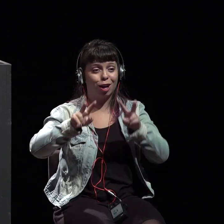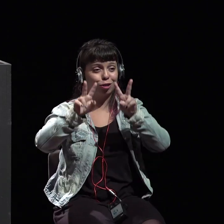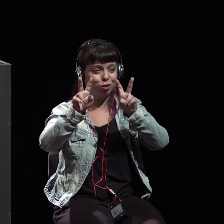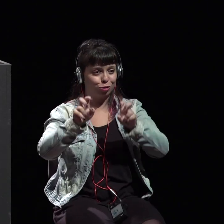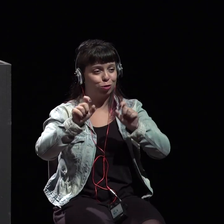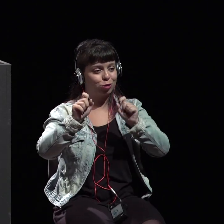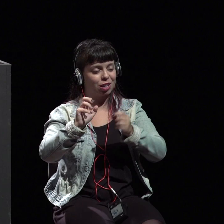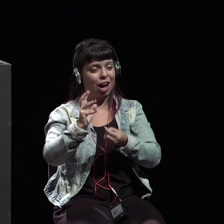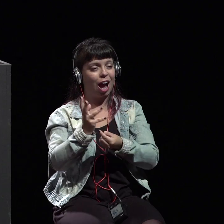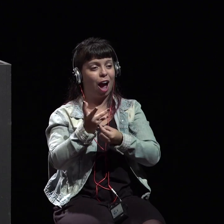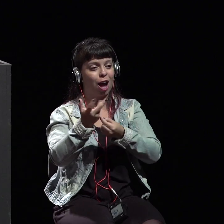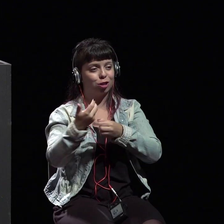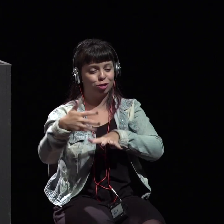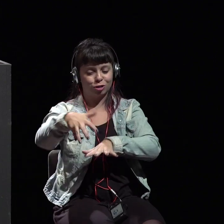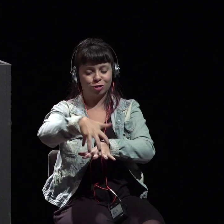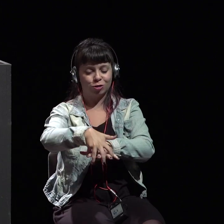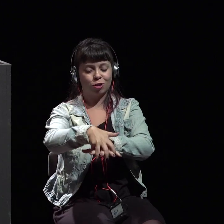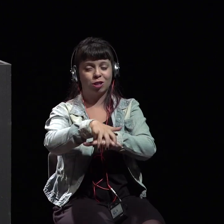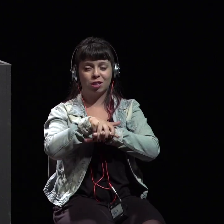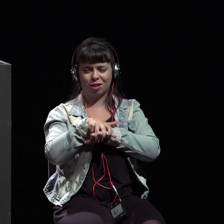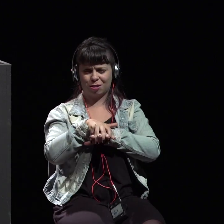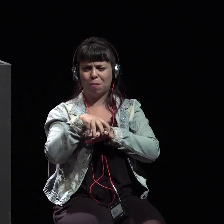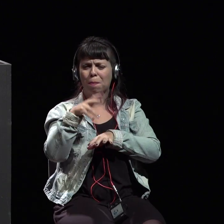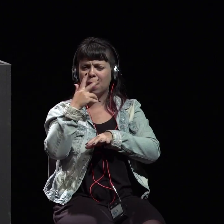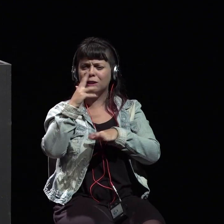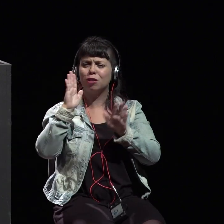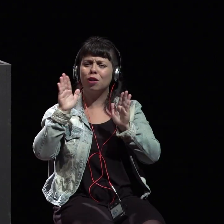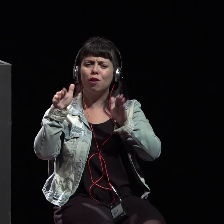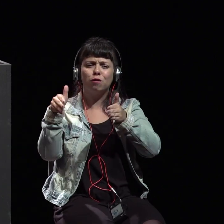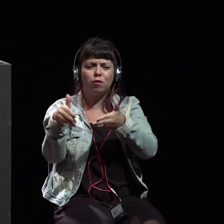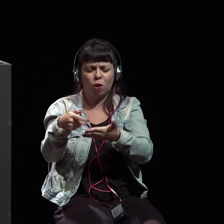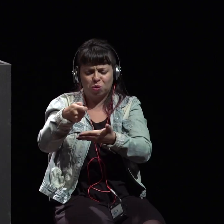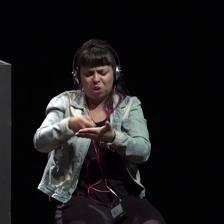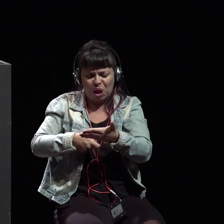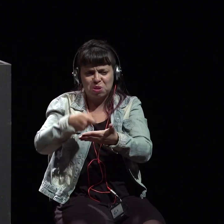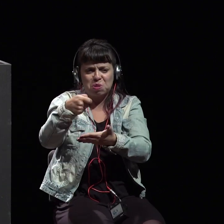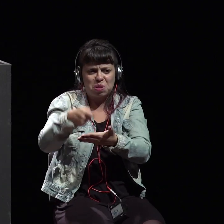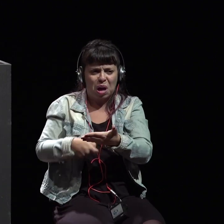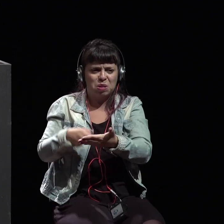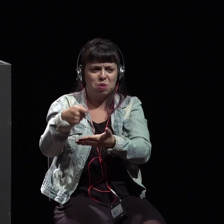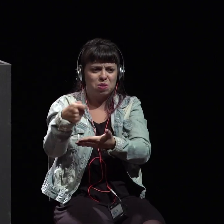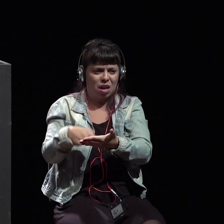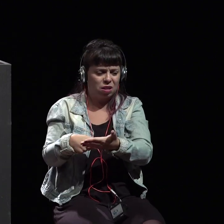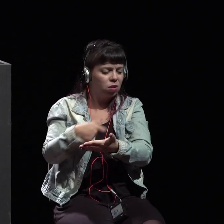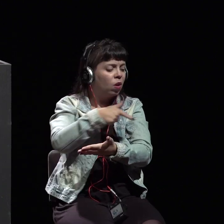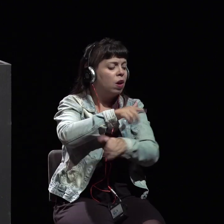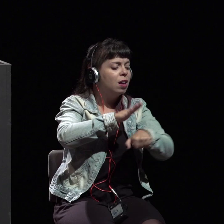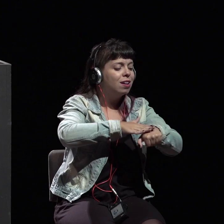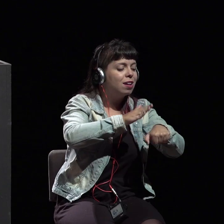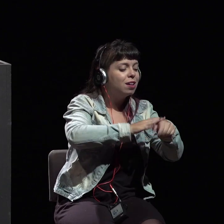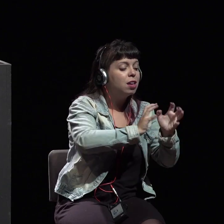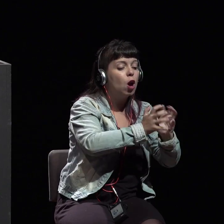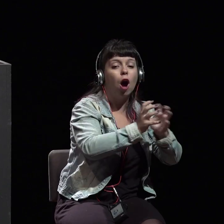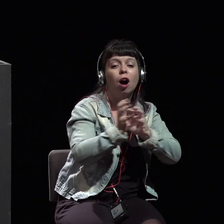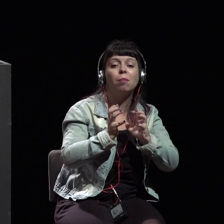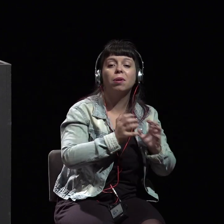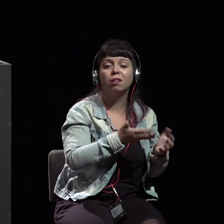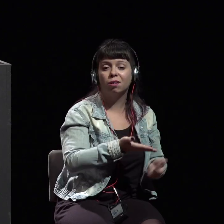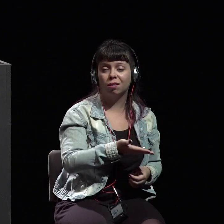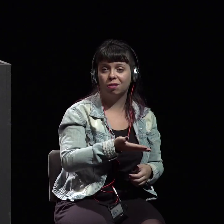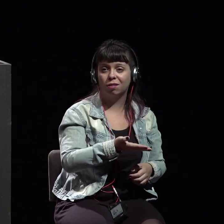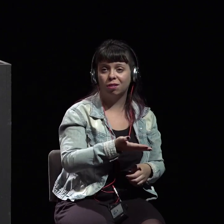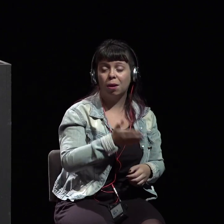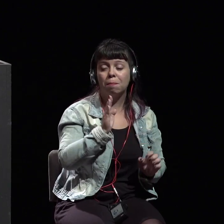But I would argue that the exhibition itself can serve as a conceptual installation. We tried to balance the very format